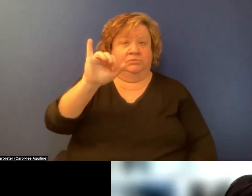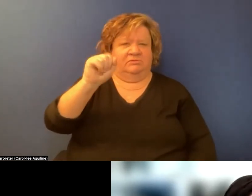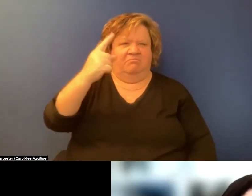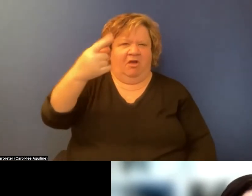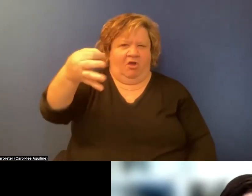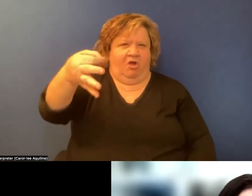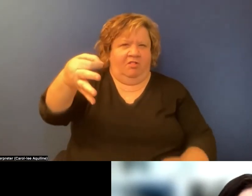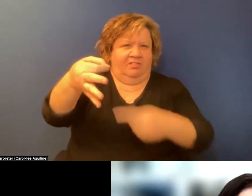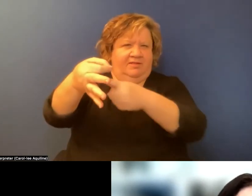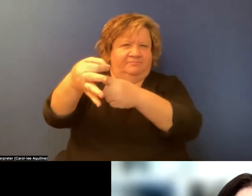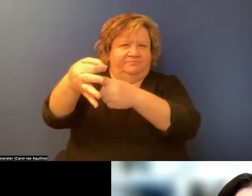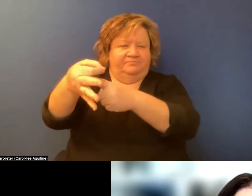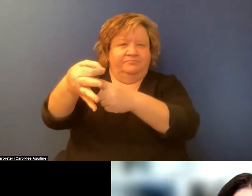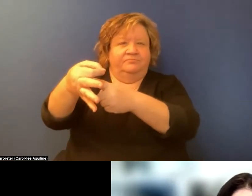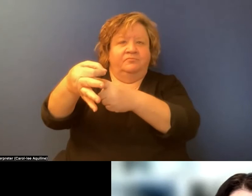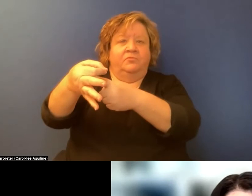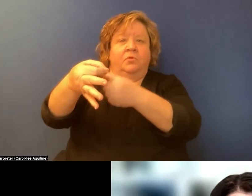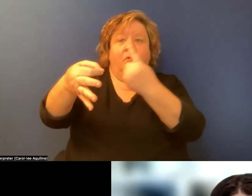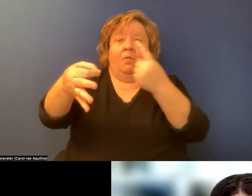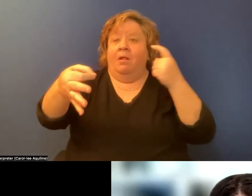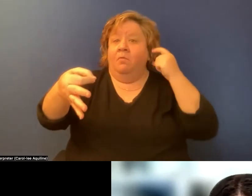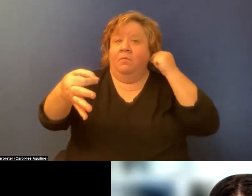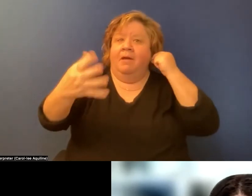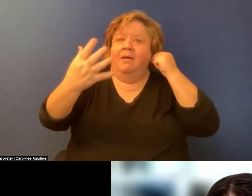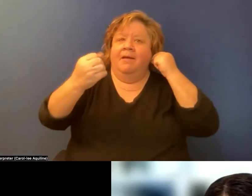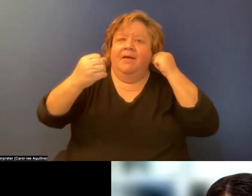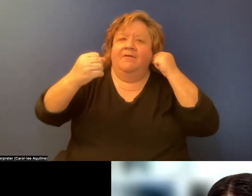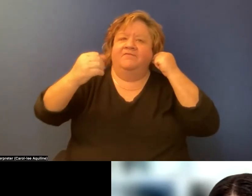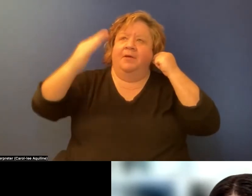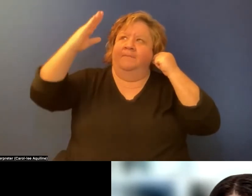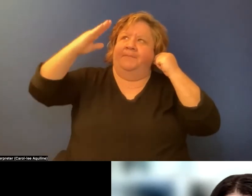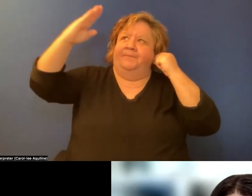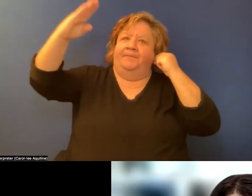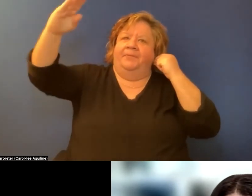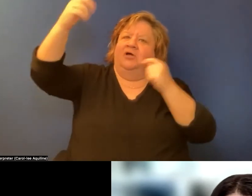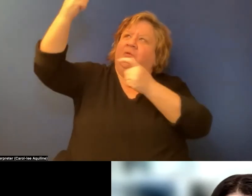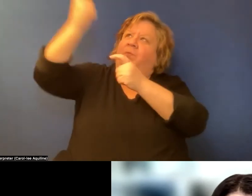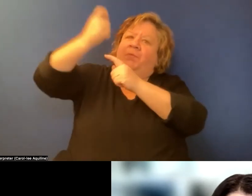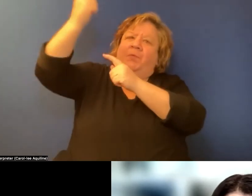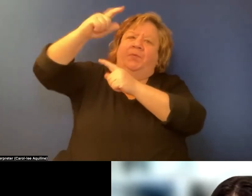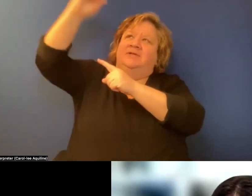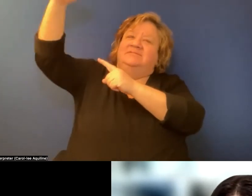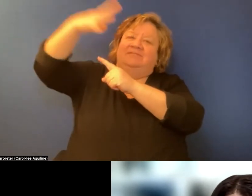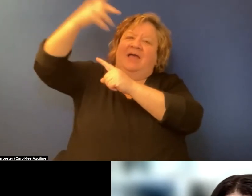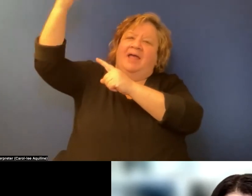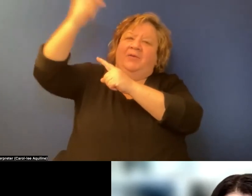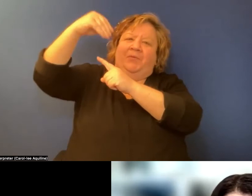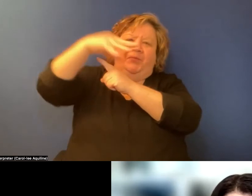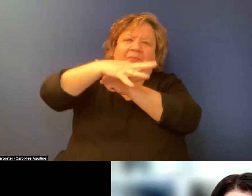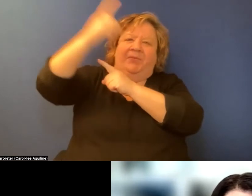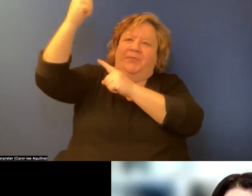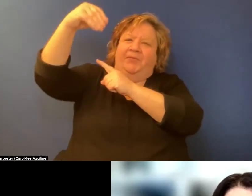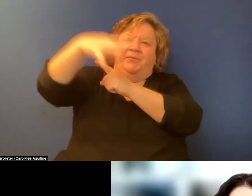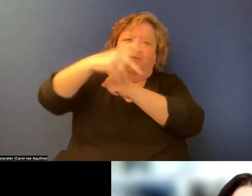storage and processing unit. So this will help support their livelihoods. We heard mention of that in the earlier conversation. So livelihoods being